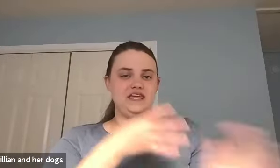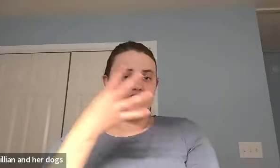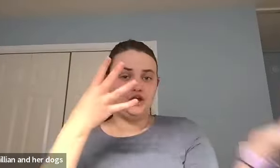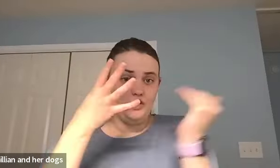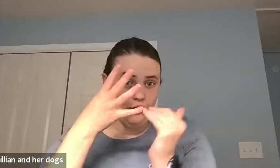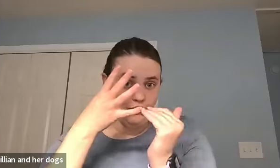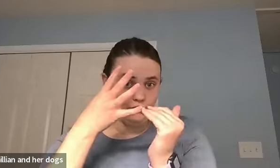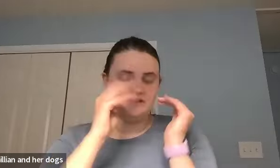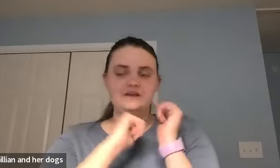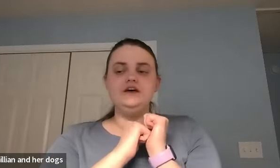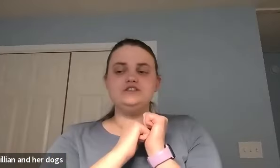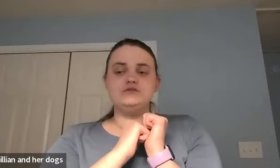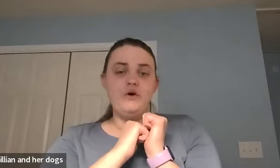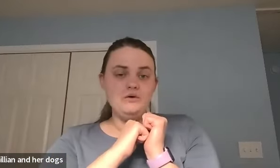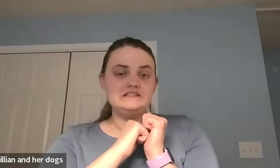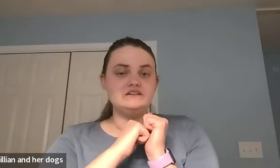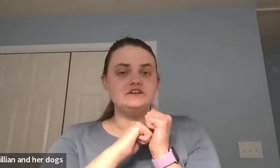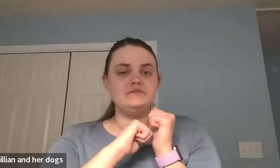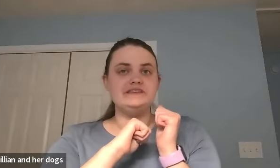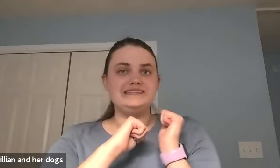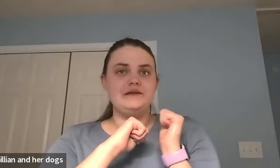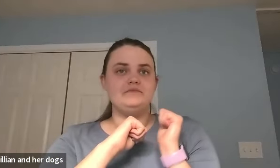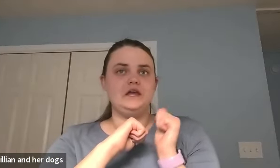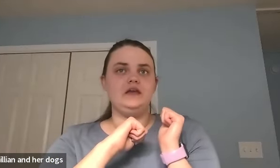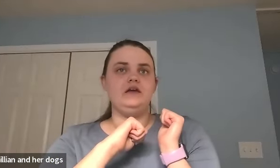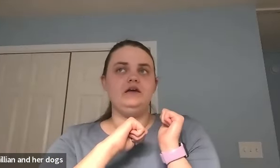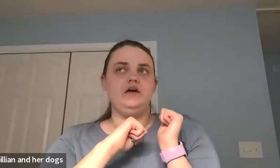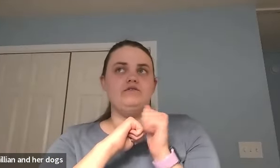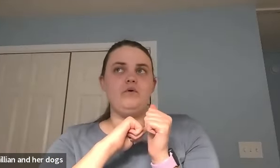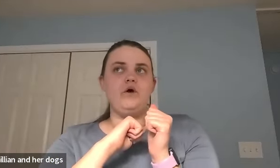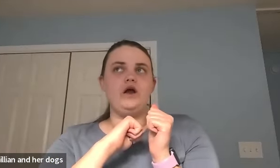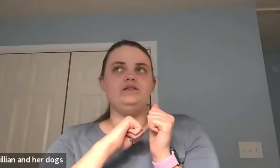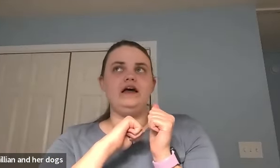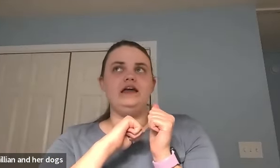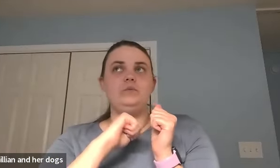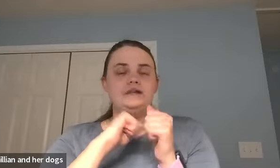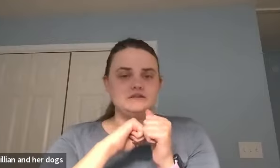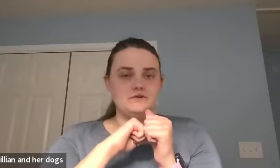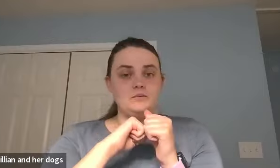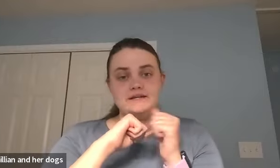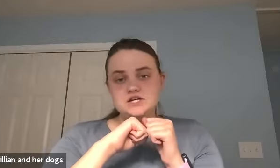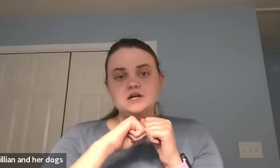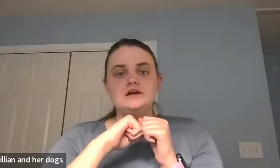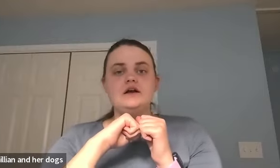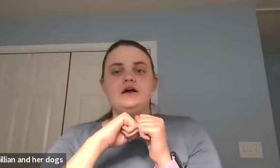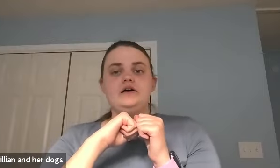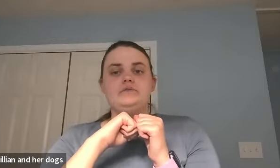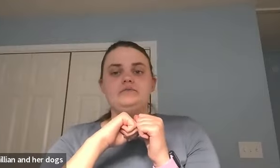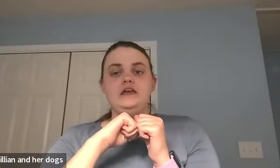Then cold. So cold is also going to be the same thing for like for winter. If